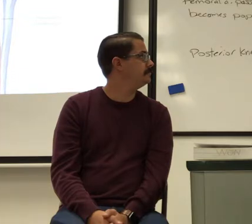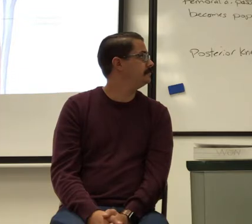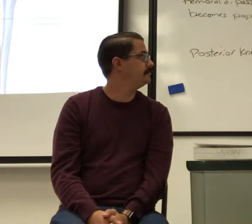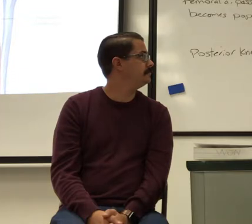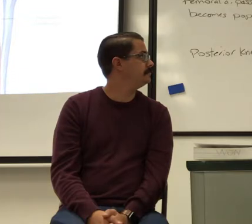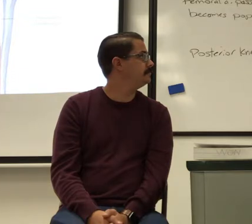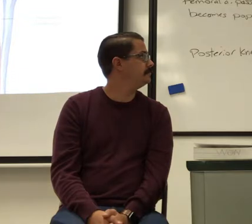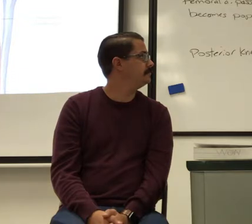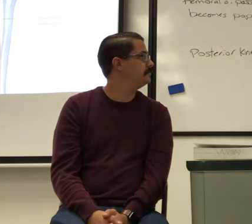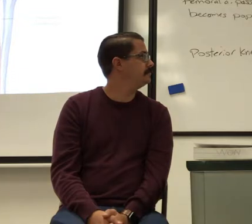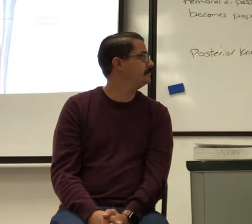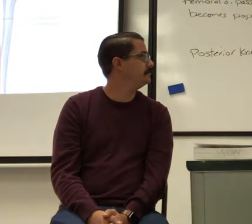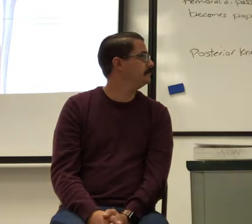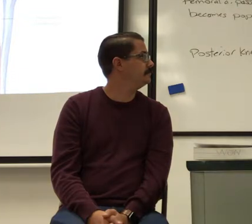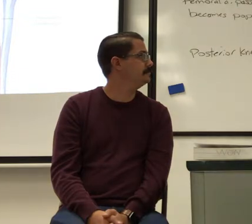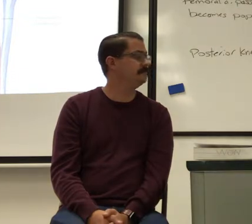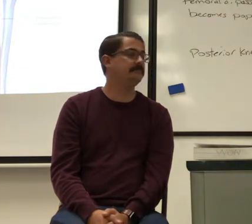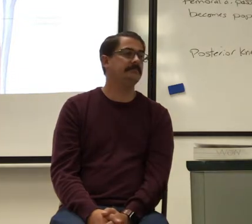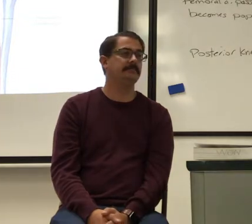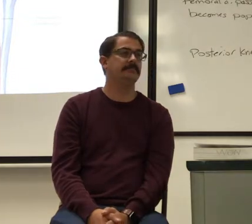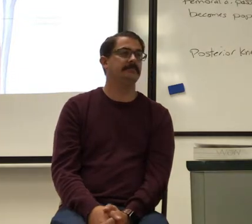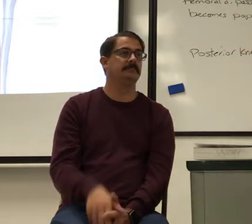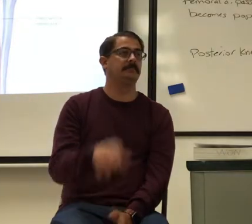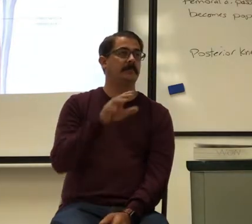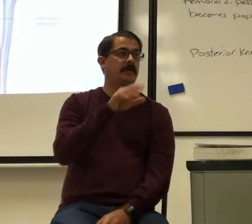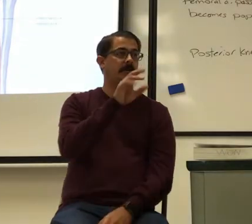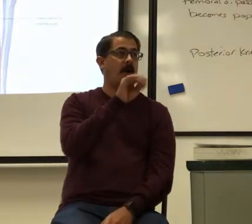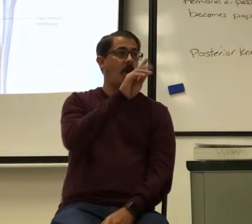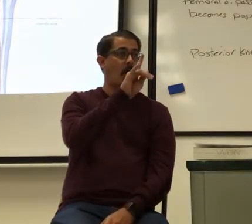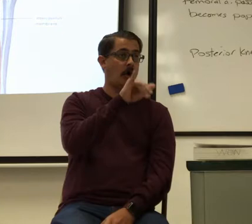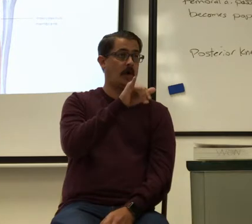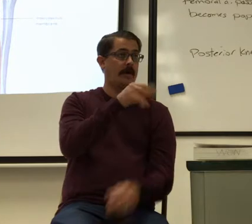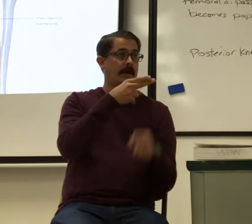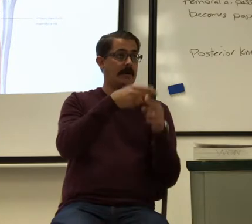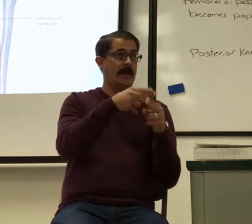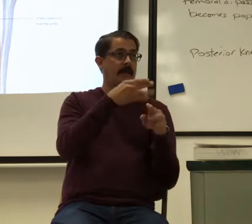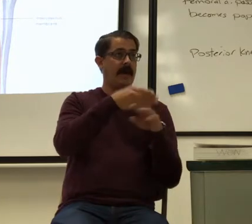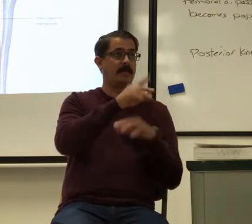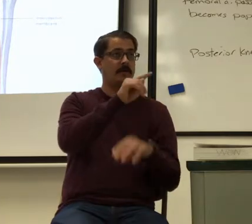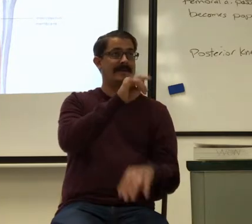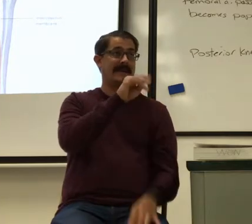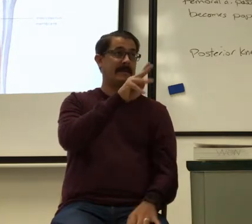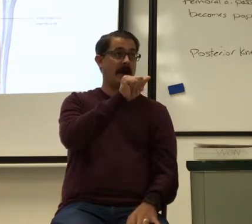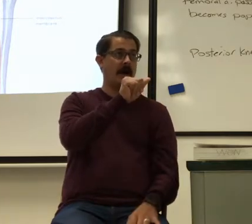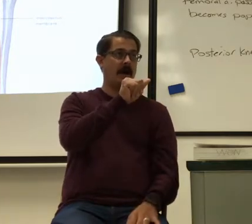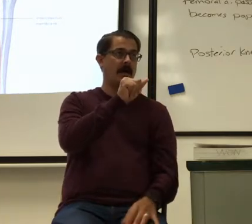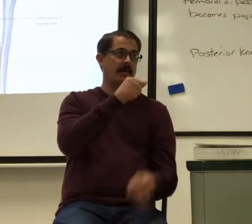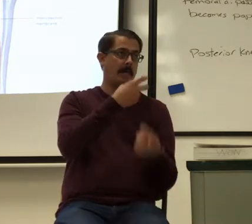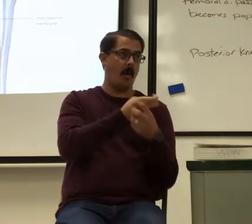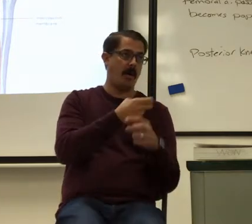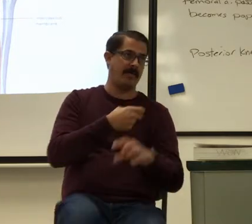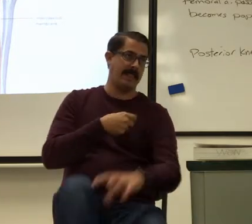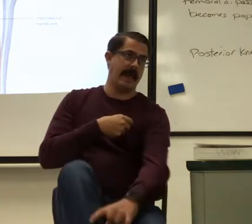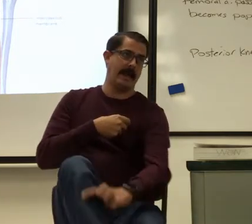tibial artery. So these arteries are named after the tibia, the bone of the leg. And well, on